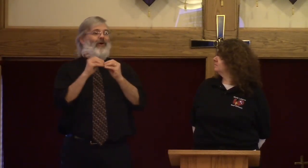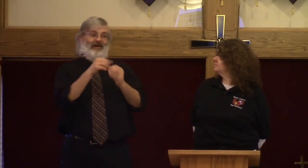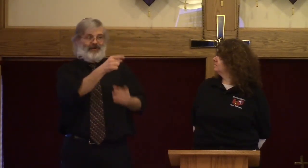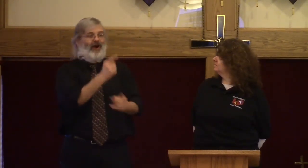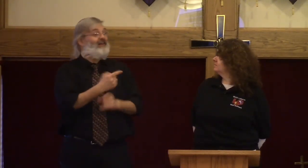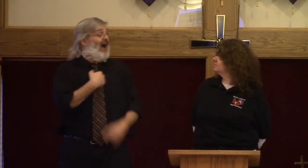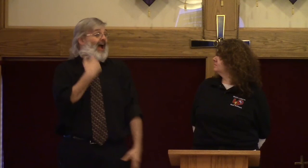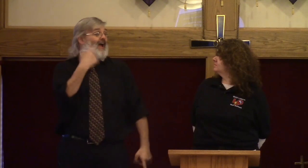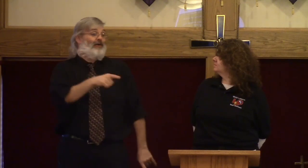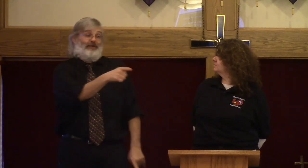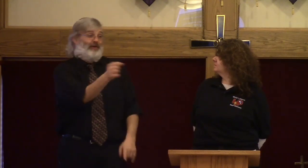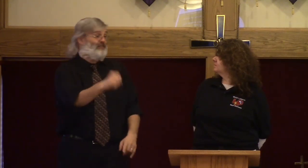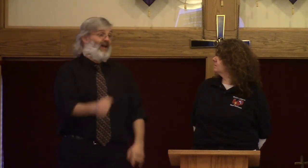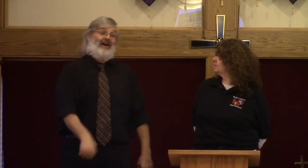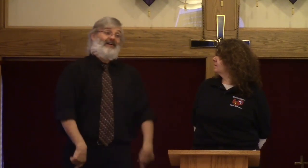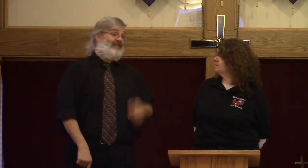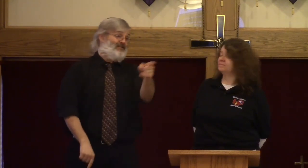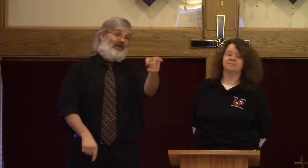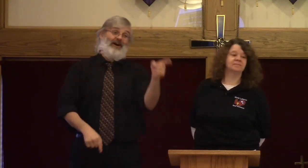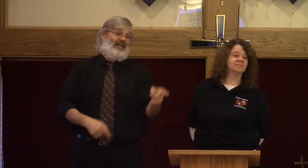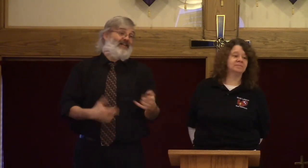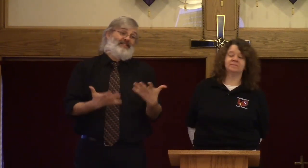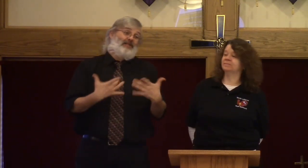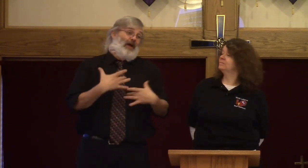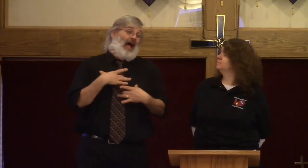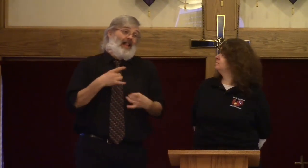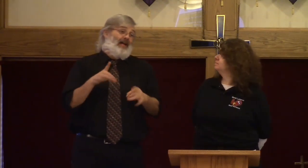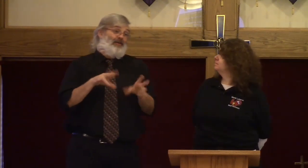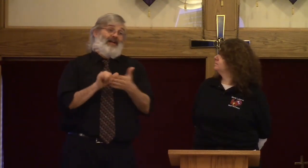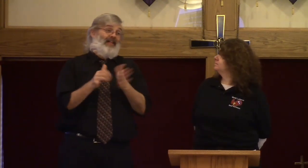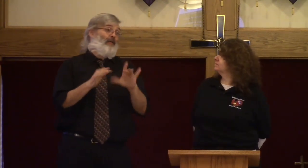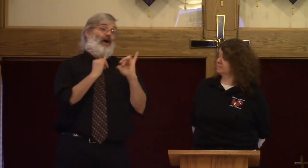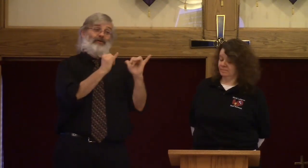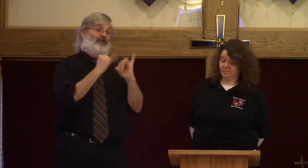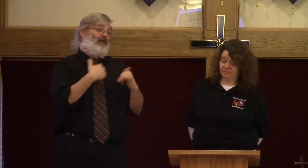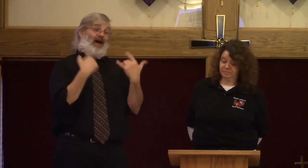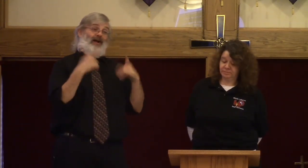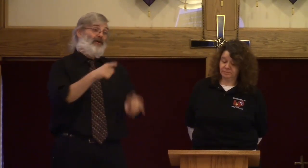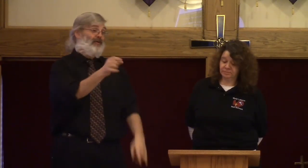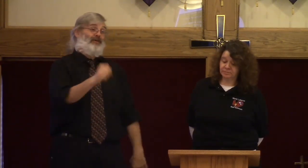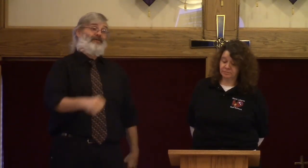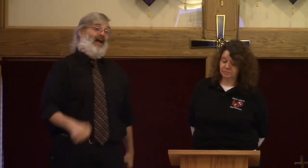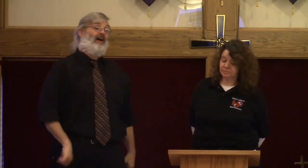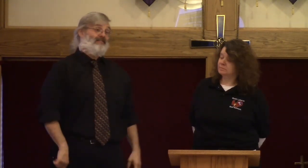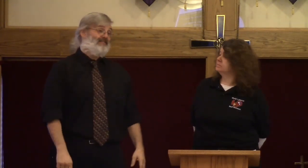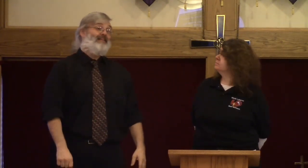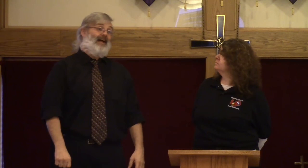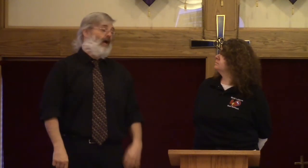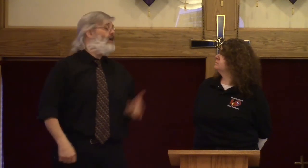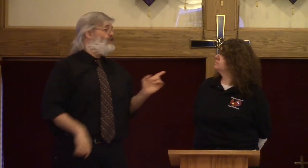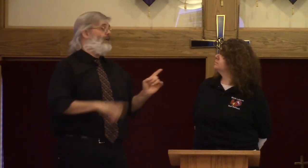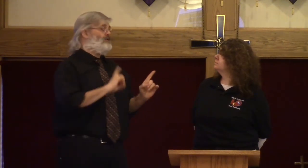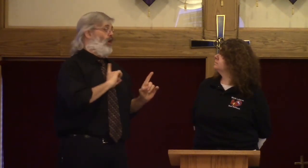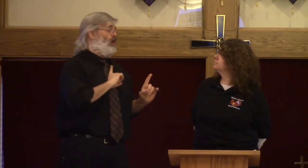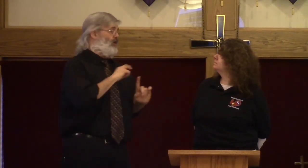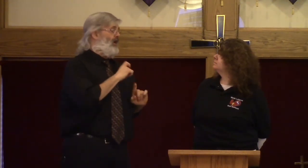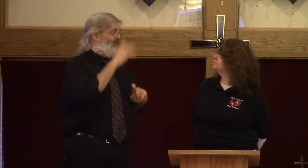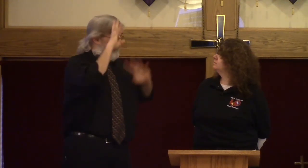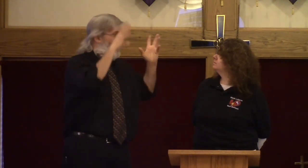you're right. I agree with you. Yeah. So that's how I like doing it that way also. I agree with you. Yeah. So Dawn, you're gonna have to think up